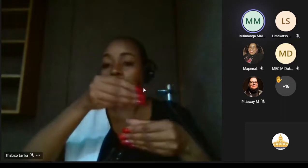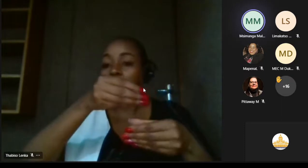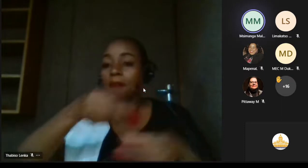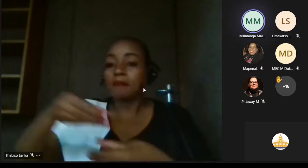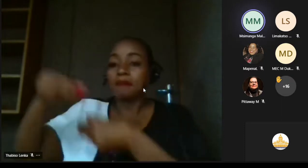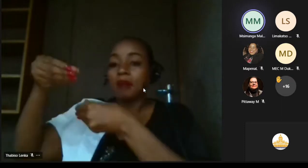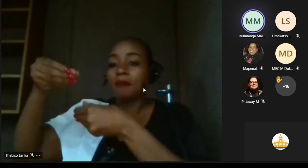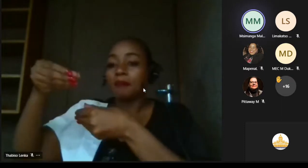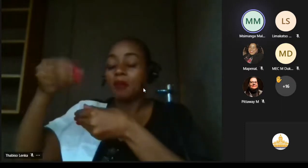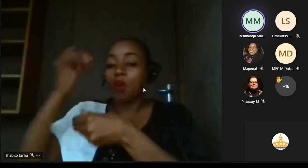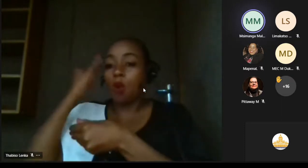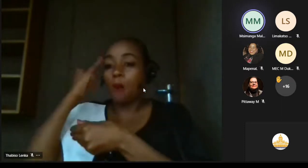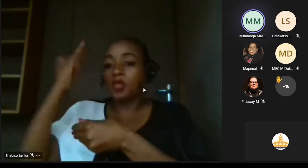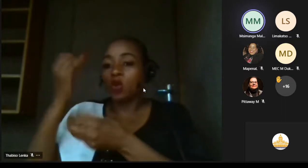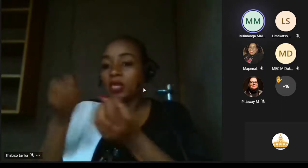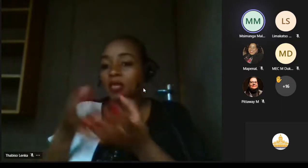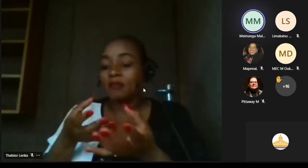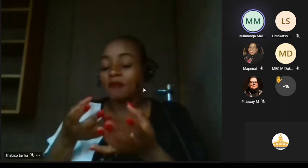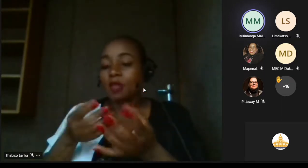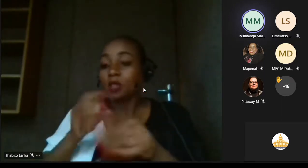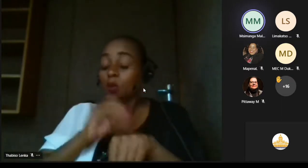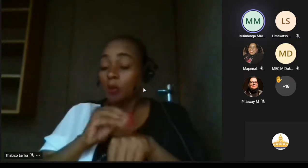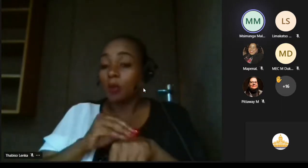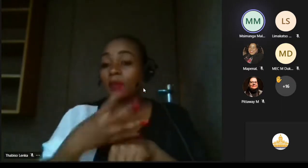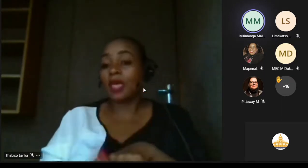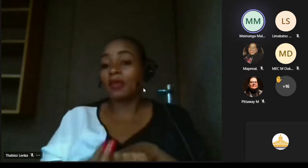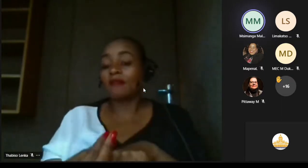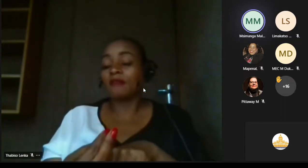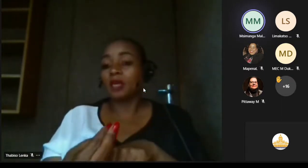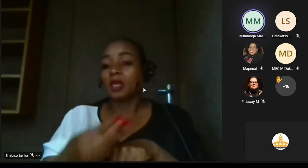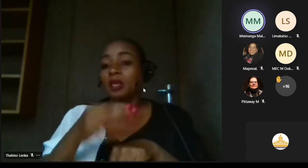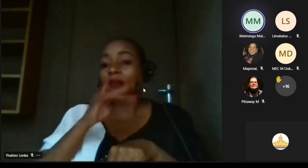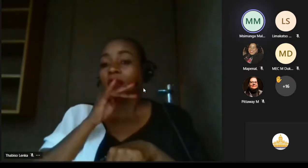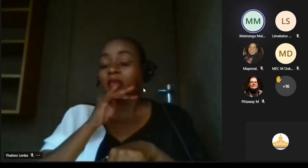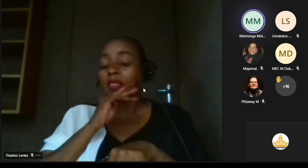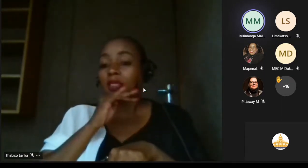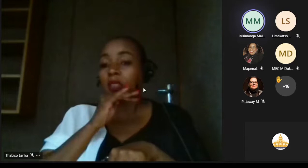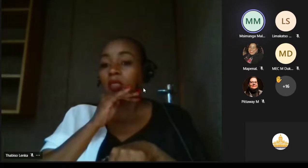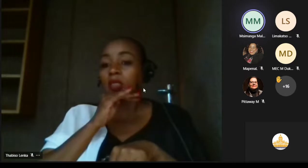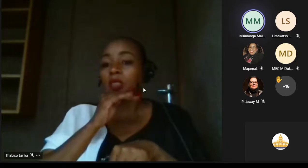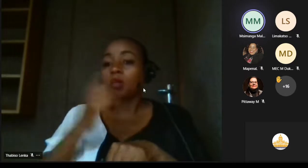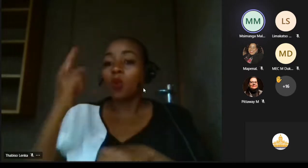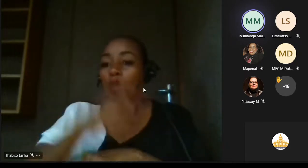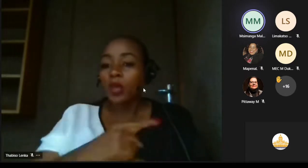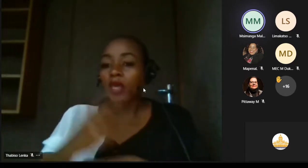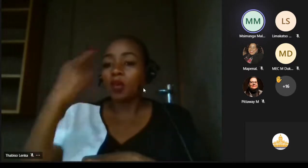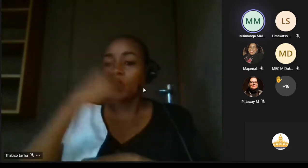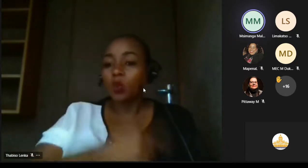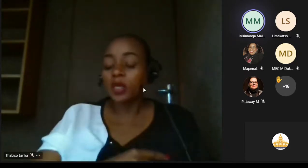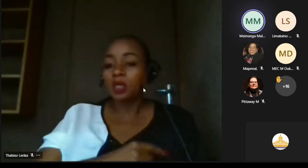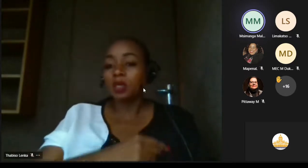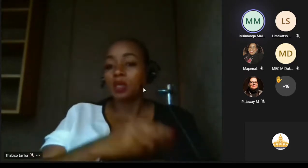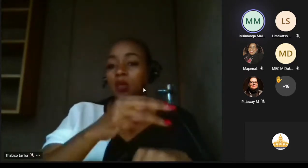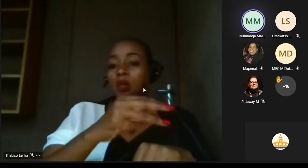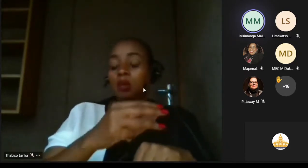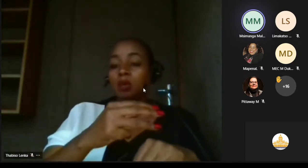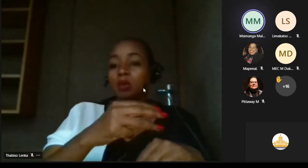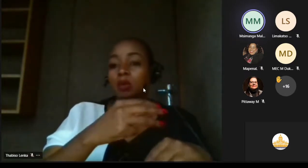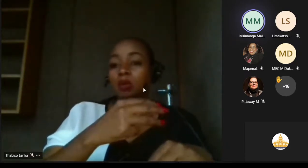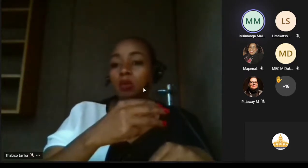audit opinion ke mathata e re nang le ona bo beke le beke ba ba lona ba beke le beke o bekeng ena o masepaleng eno bekeng